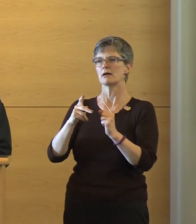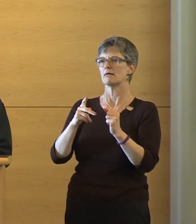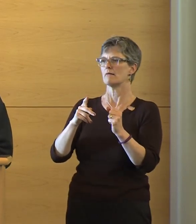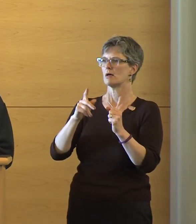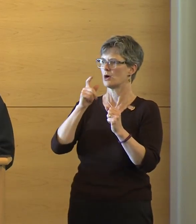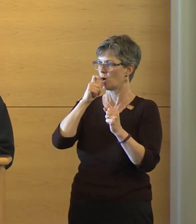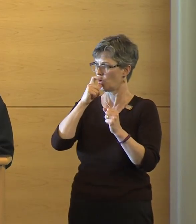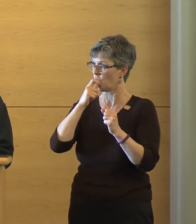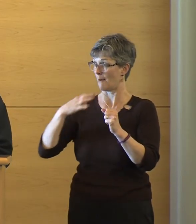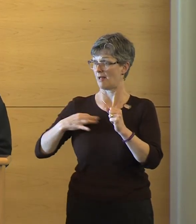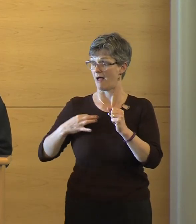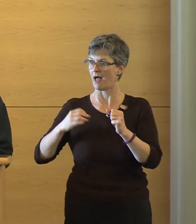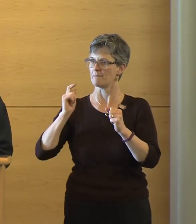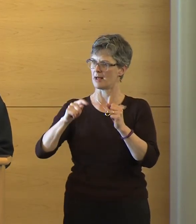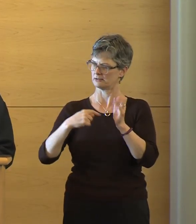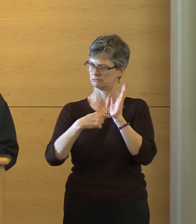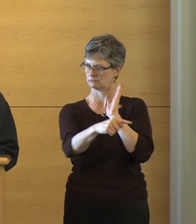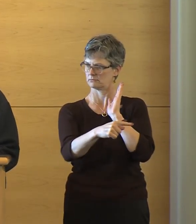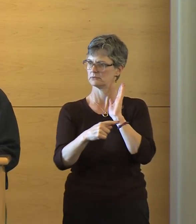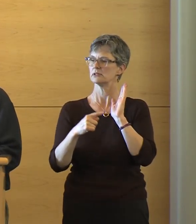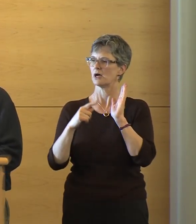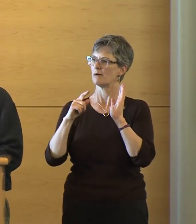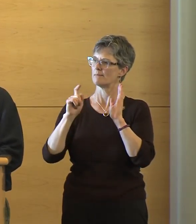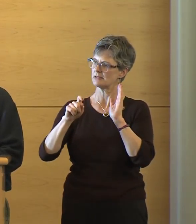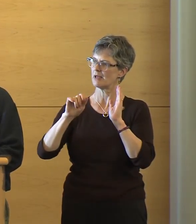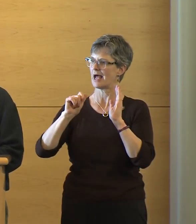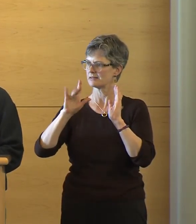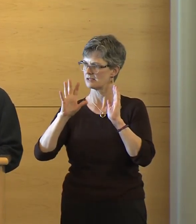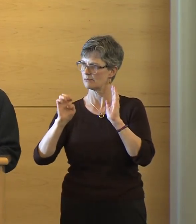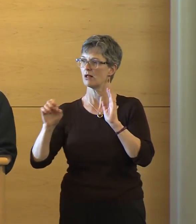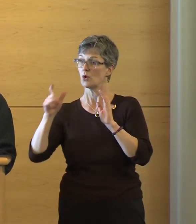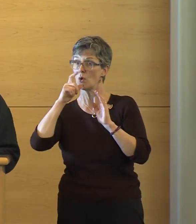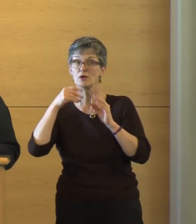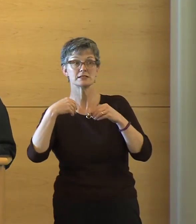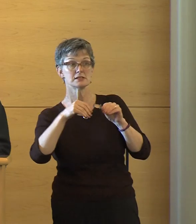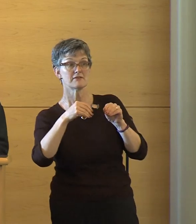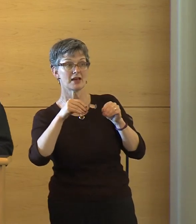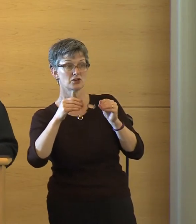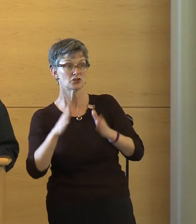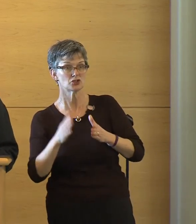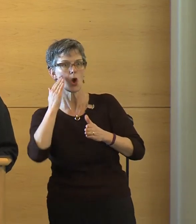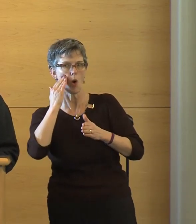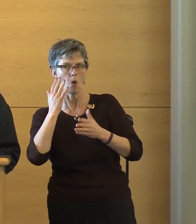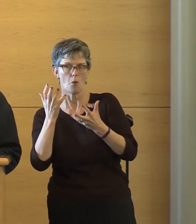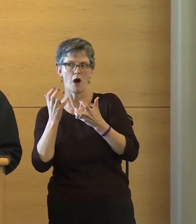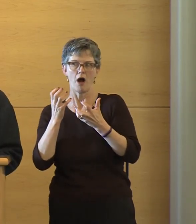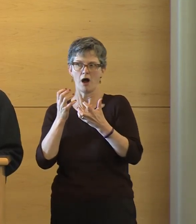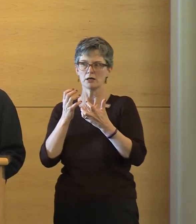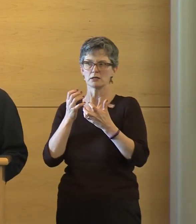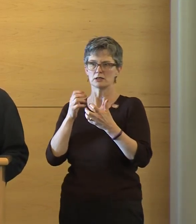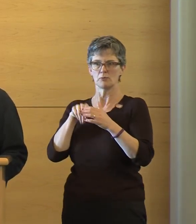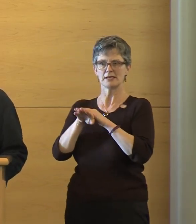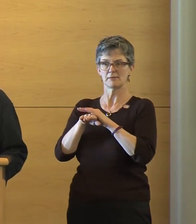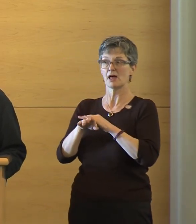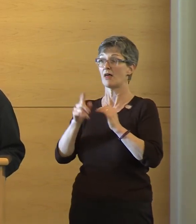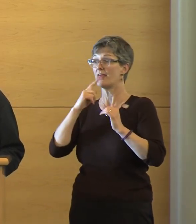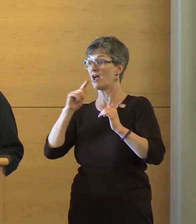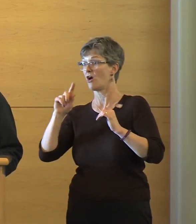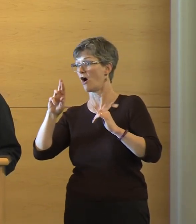Procurement to develop procedures by which whenever an RFP goes